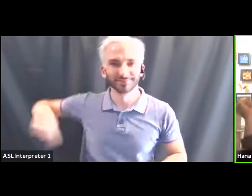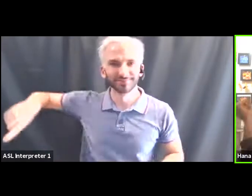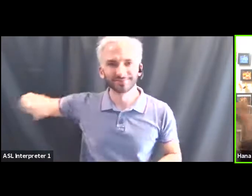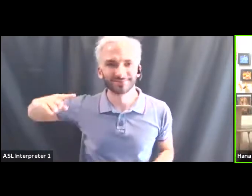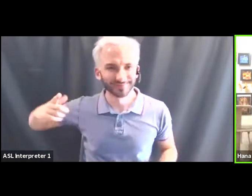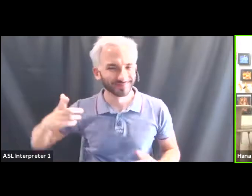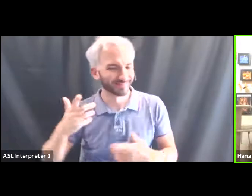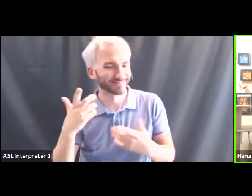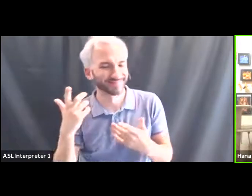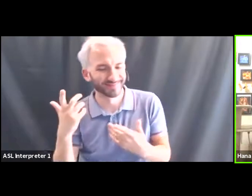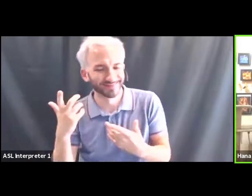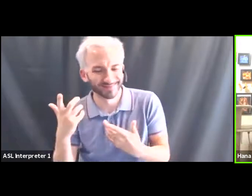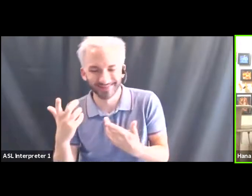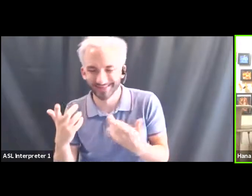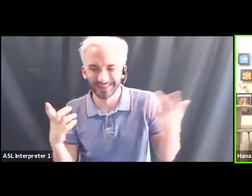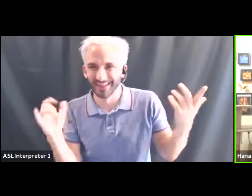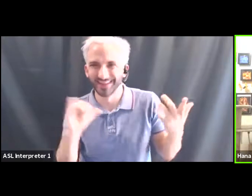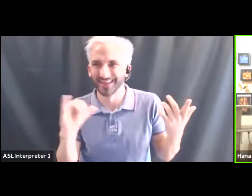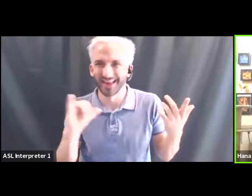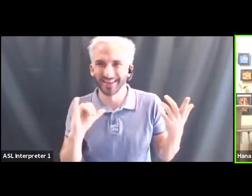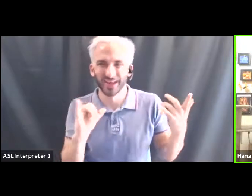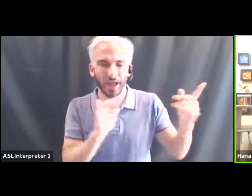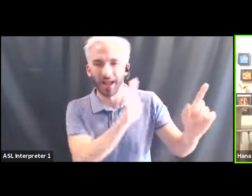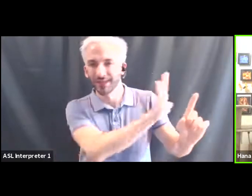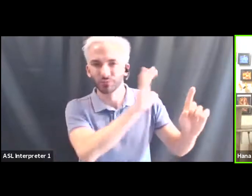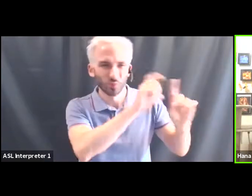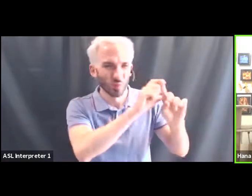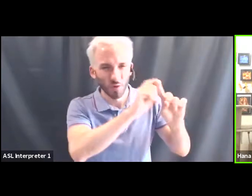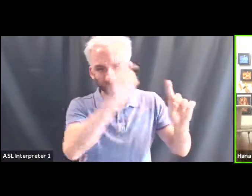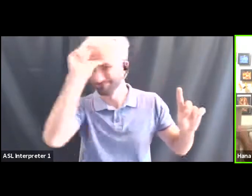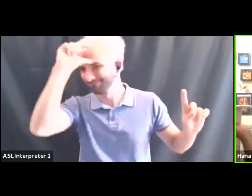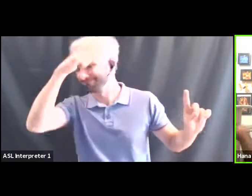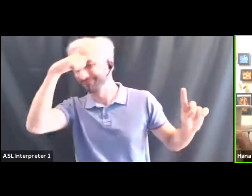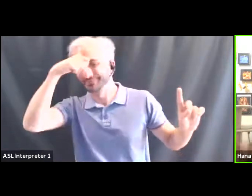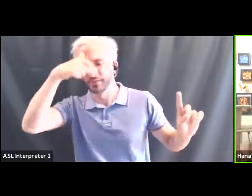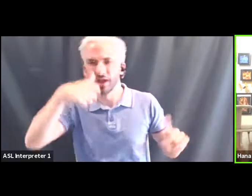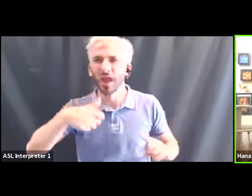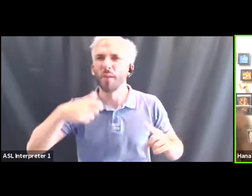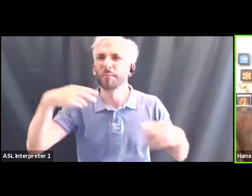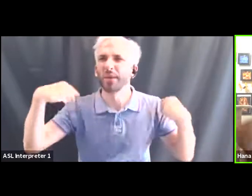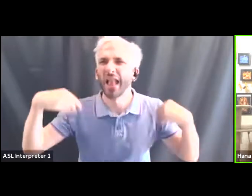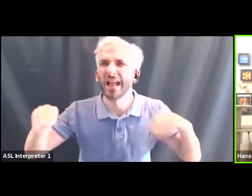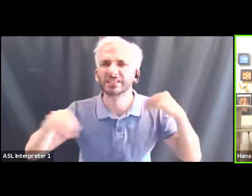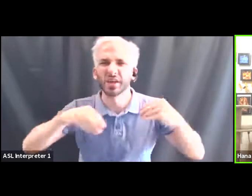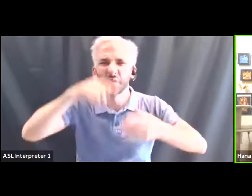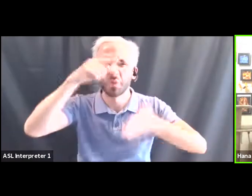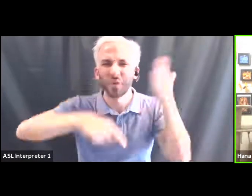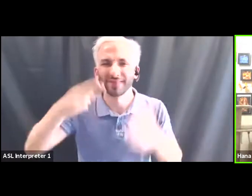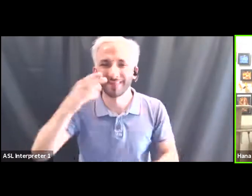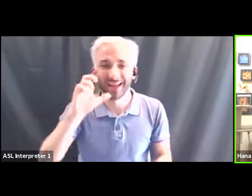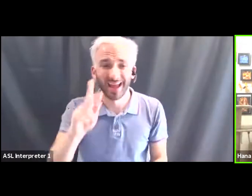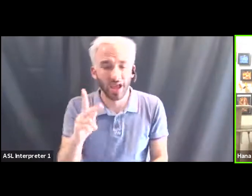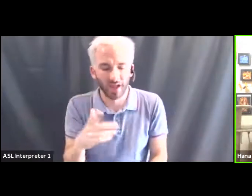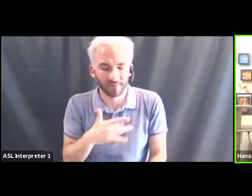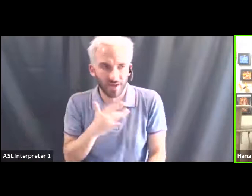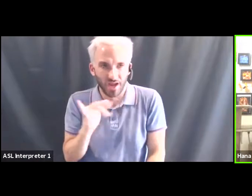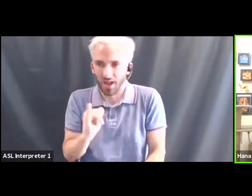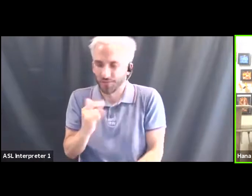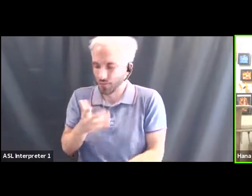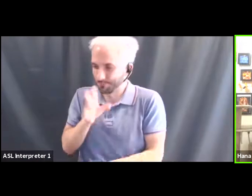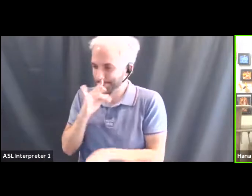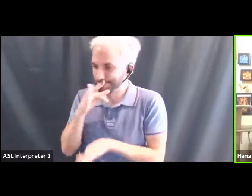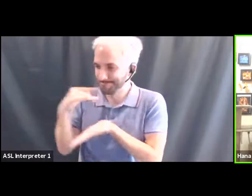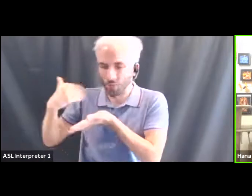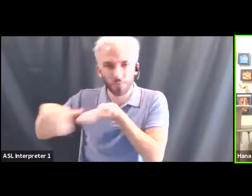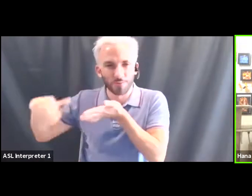heck? It was like a war cry. We were angry for him. We felt his frustration and absolutely had to, or else nothing would get